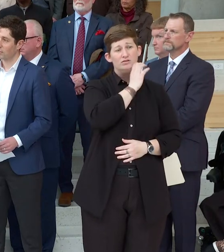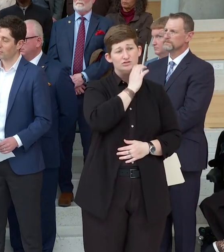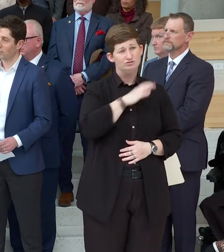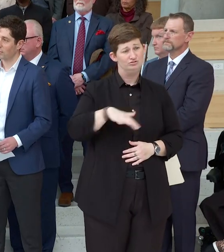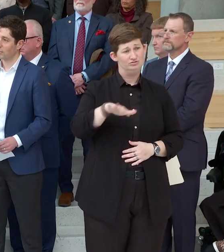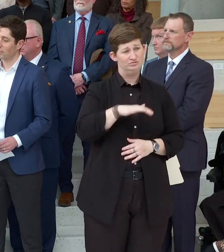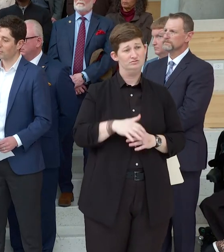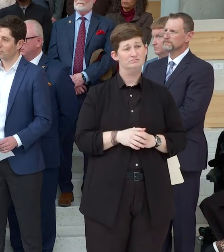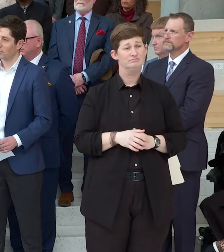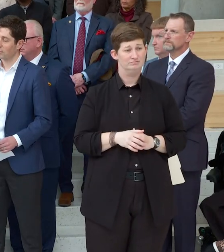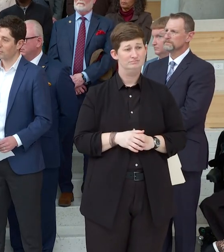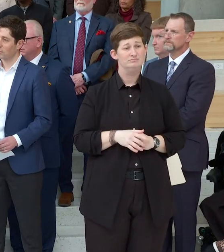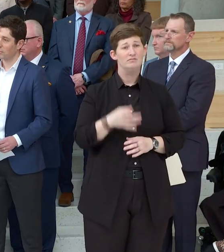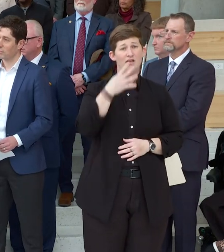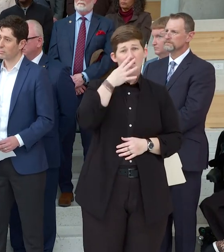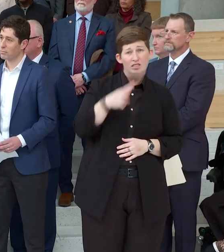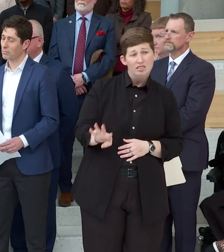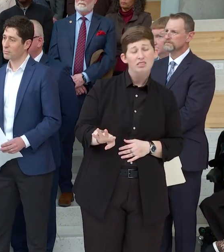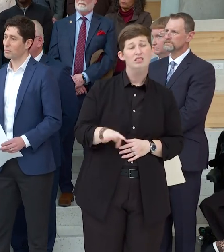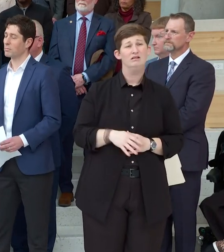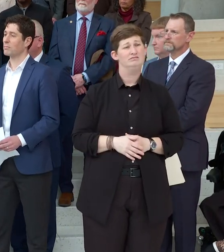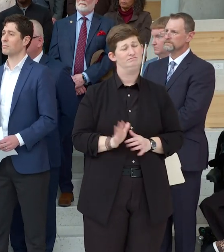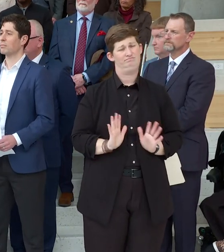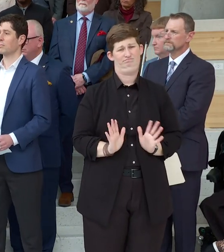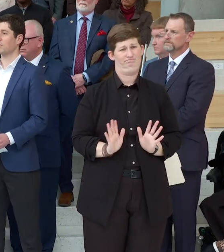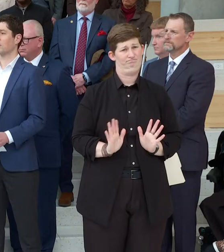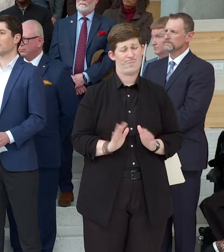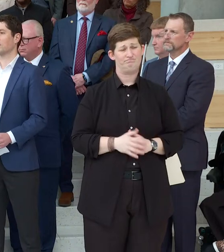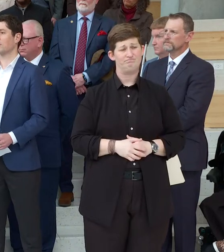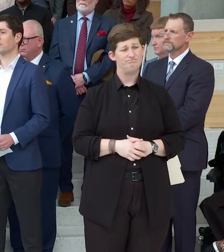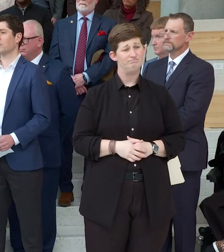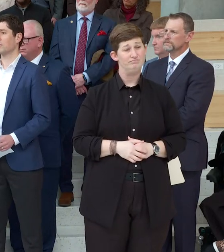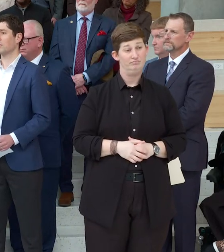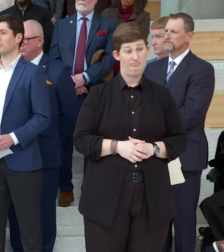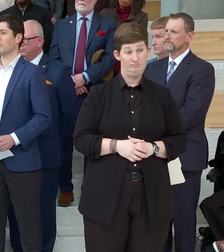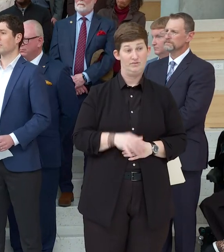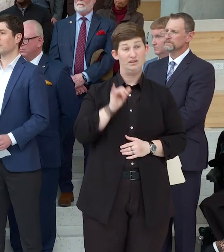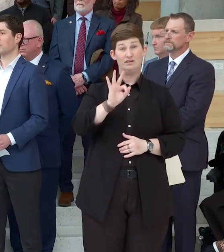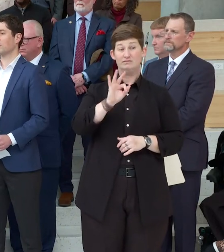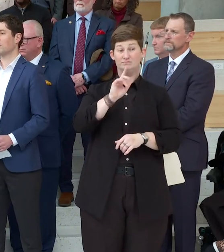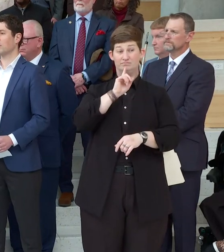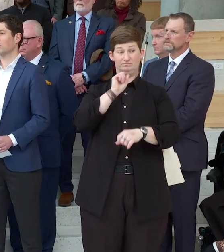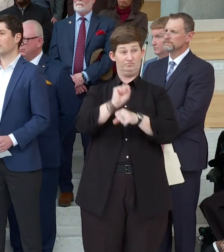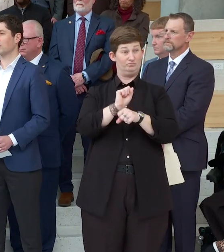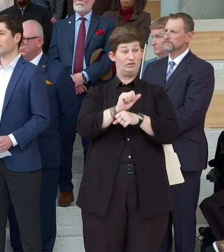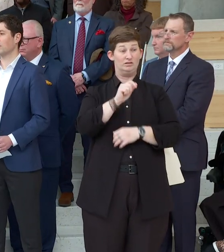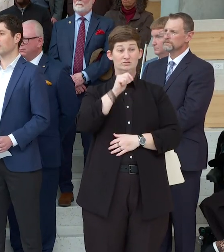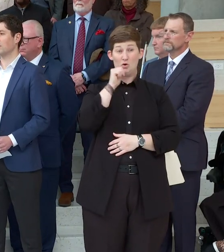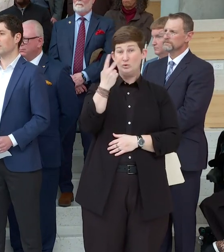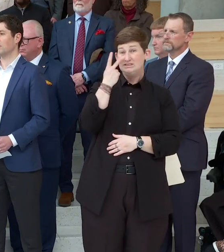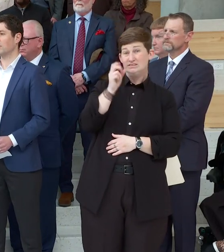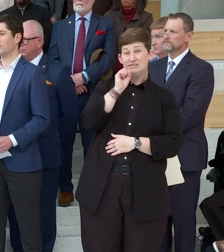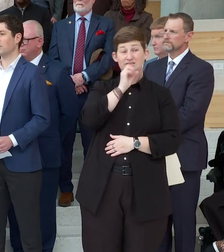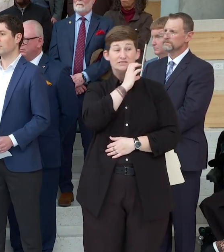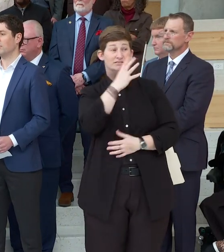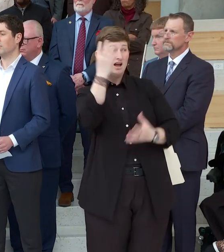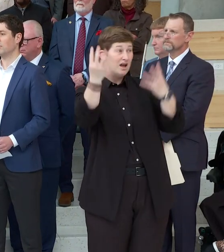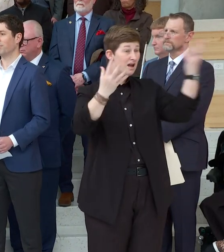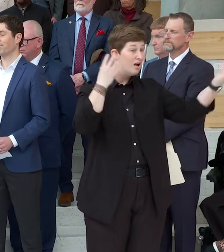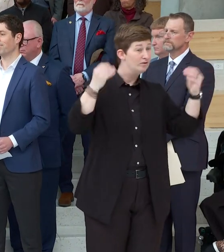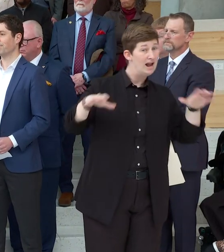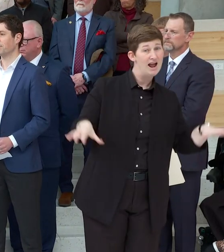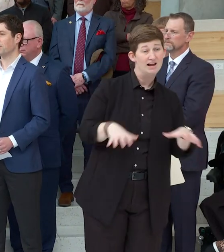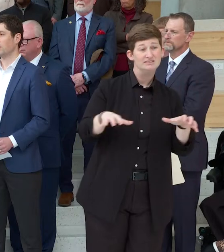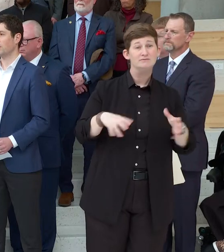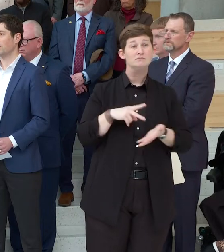granted. Because let me tell you what, if you're not seeing them out active, it's possible that they're sitting home